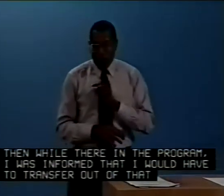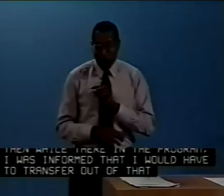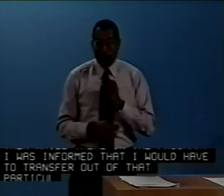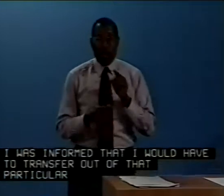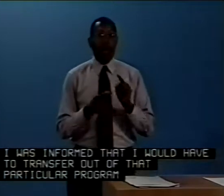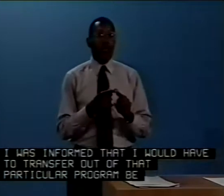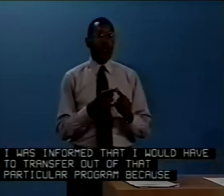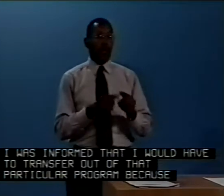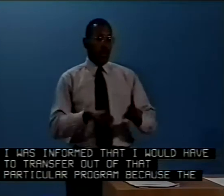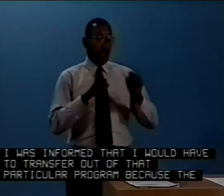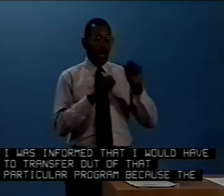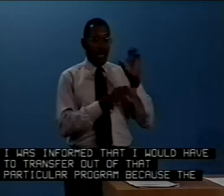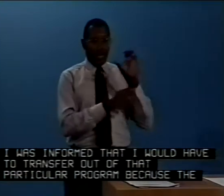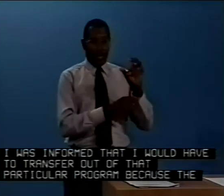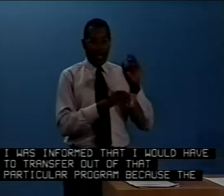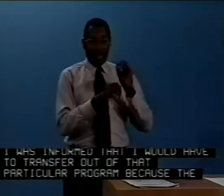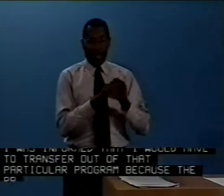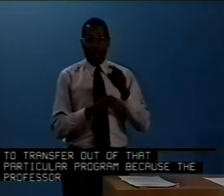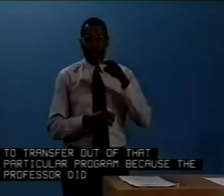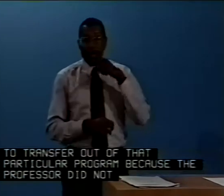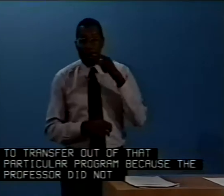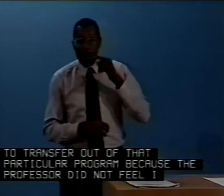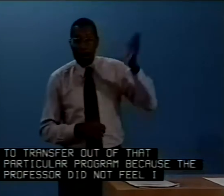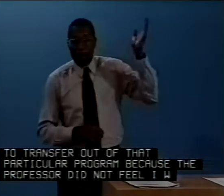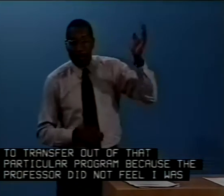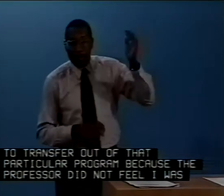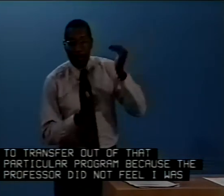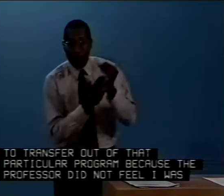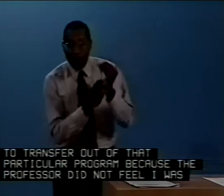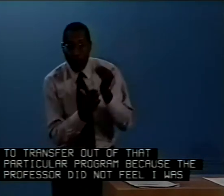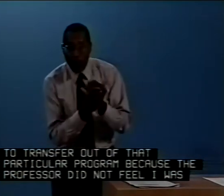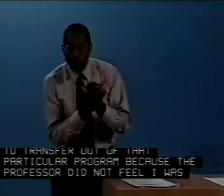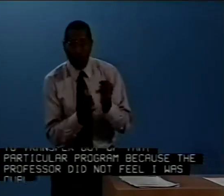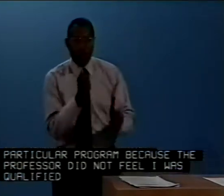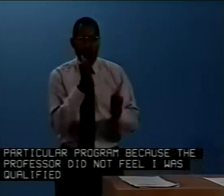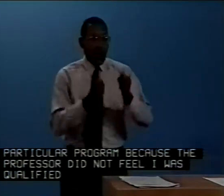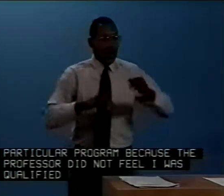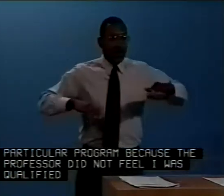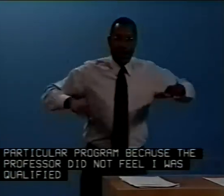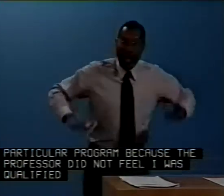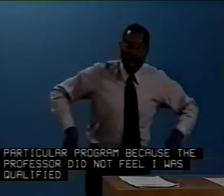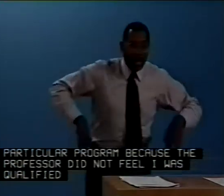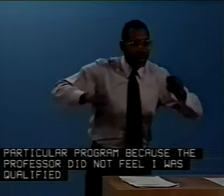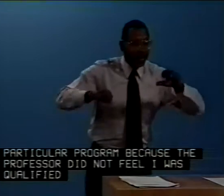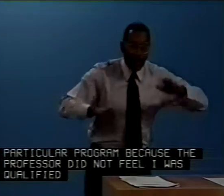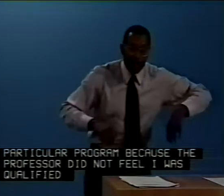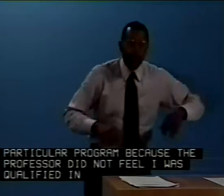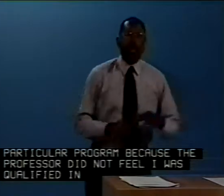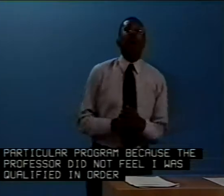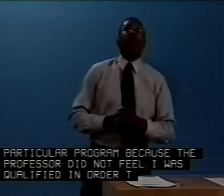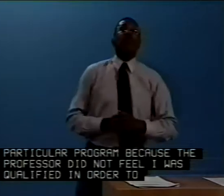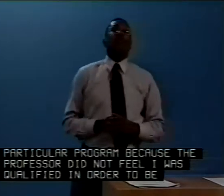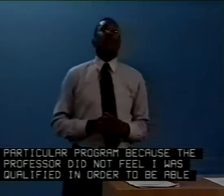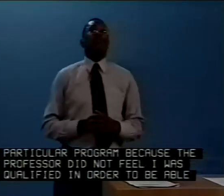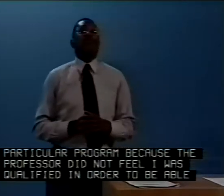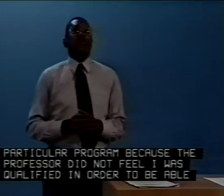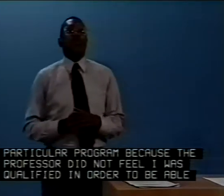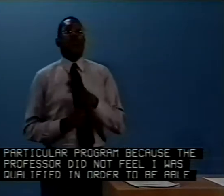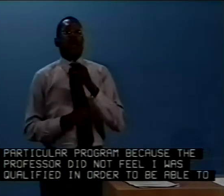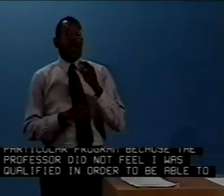not feel I was qualified in order to be able to get a C in a speech course, which I had not